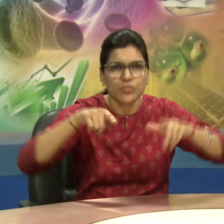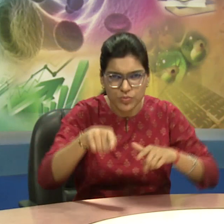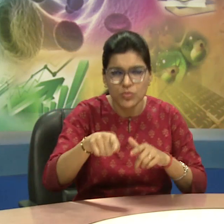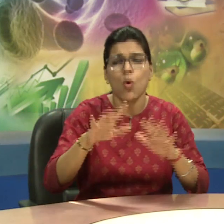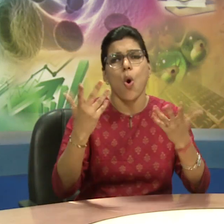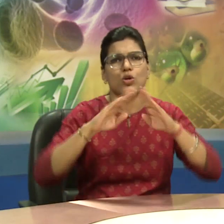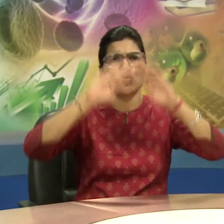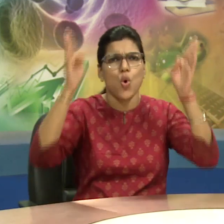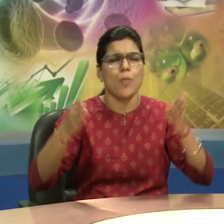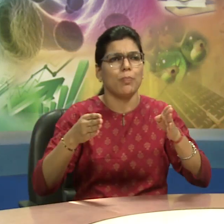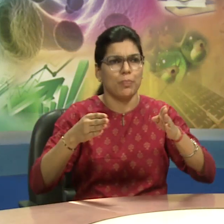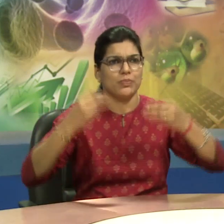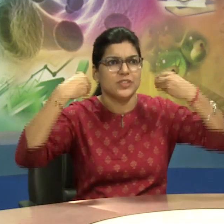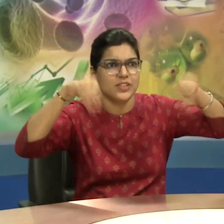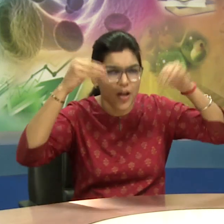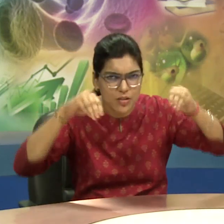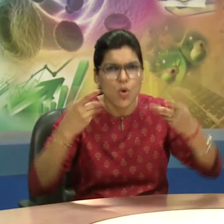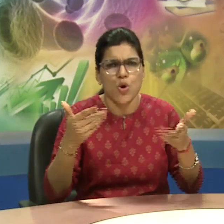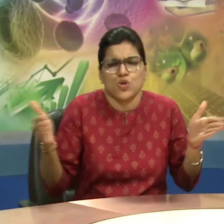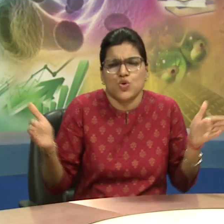practices on the part of